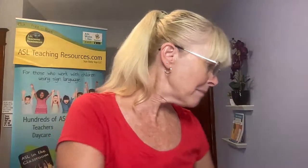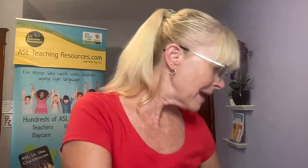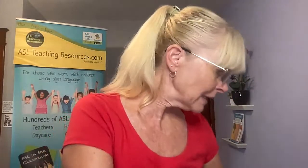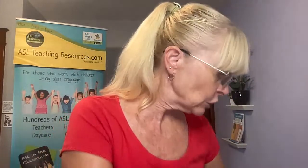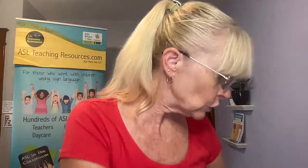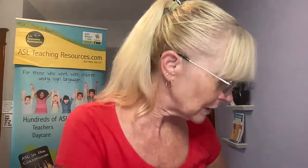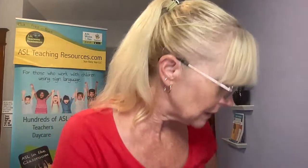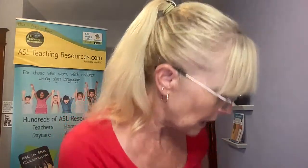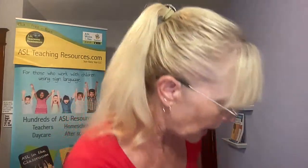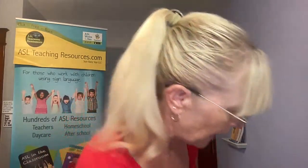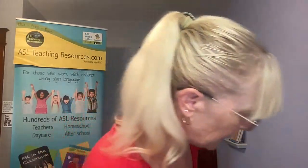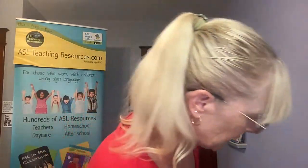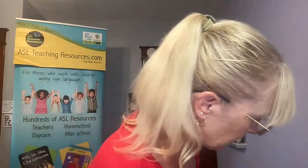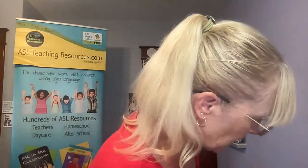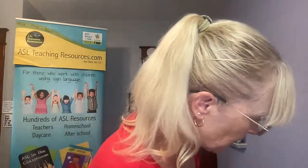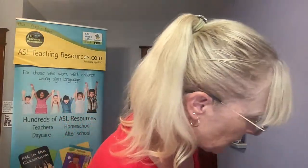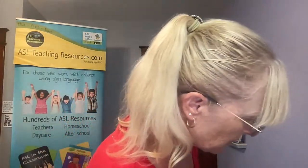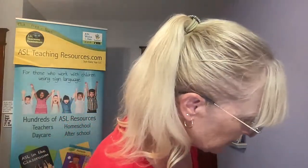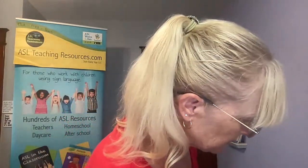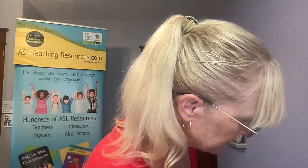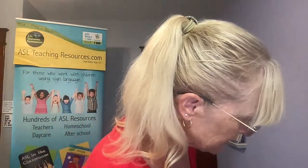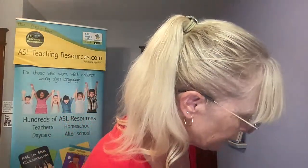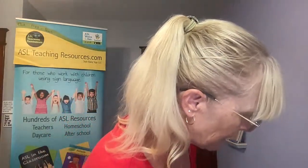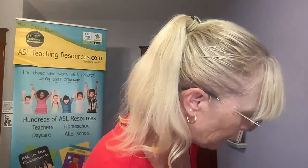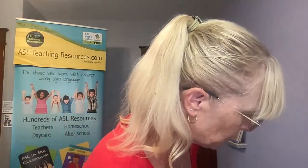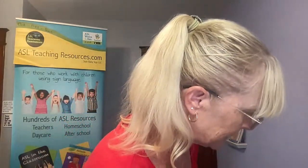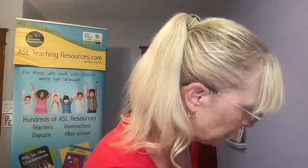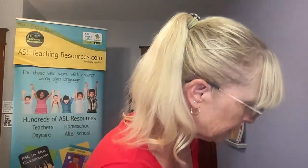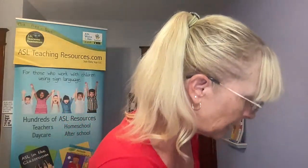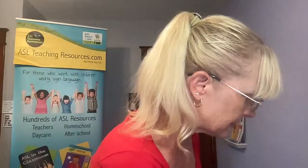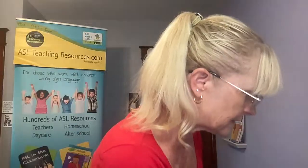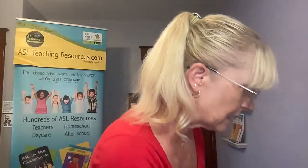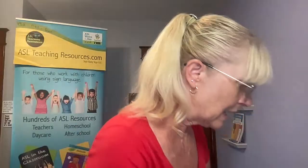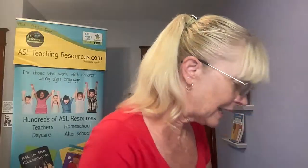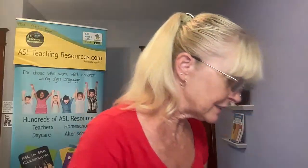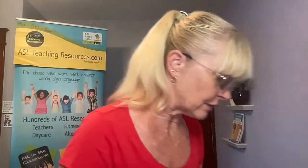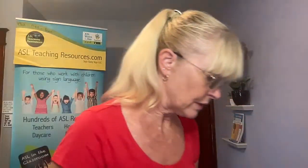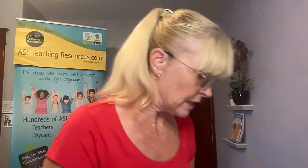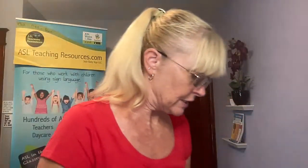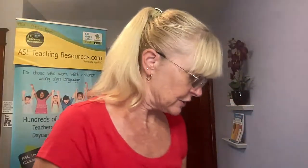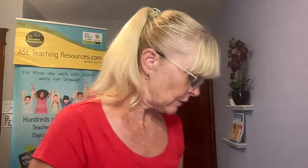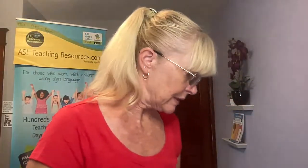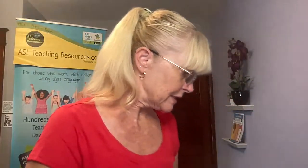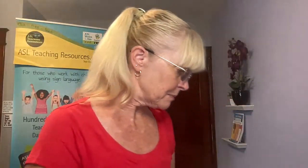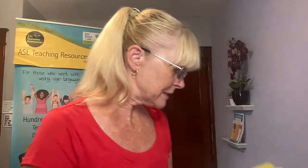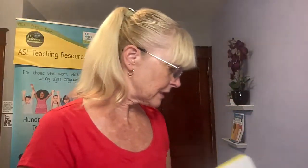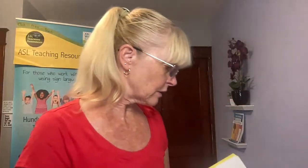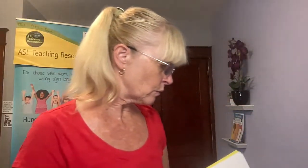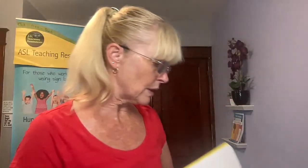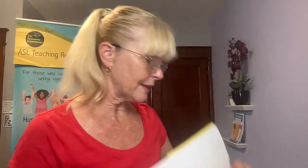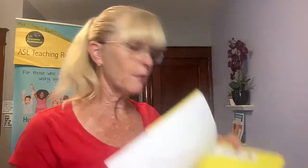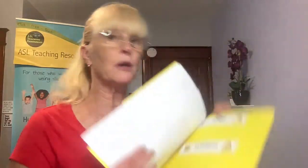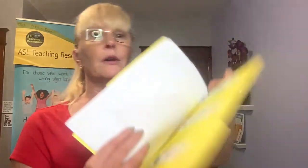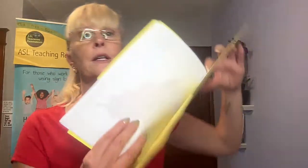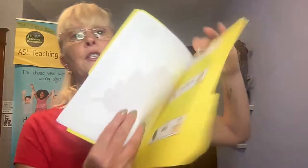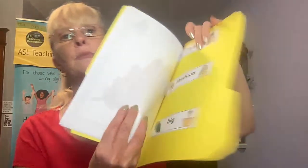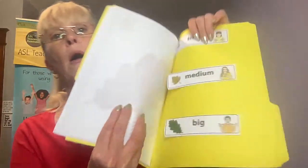might look like, let's see if I have one here. Yes, I do. So in this particular one, they were learning